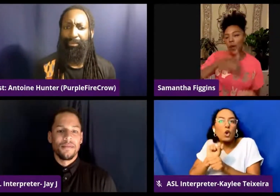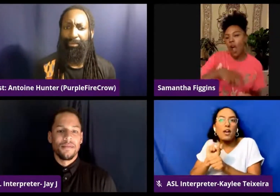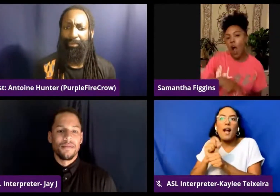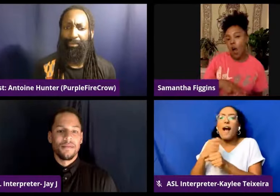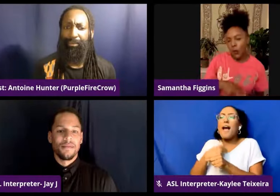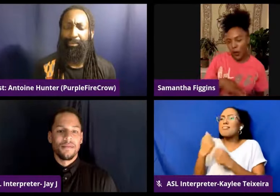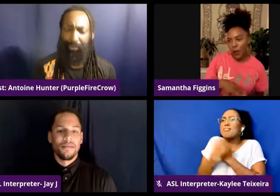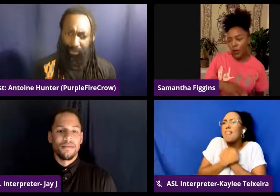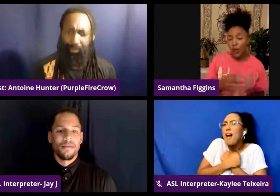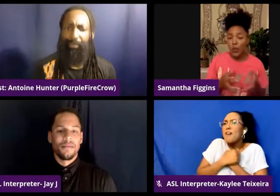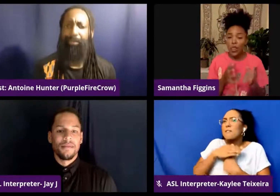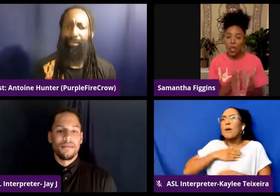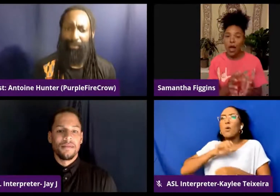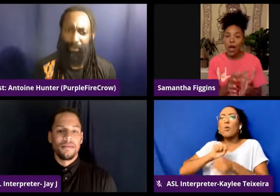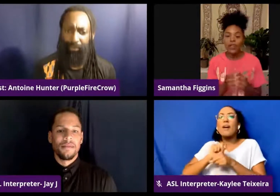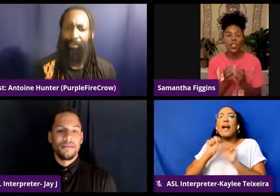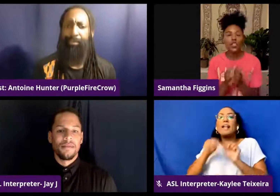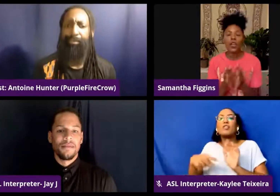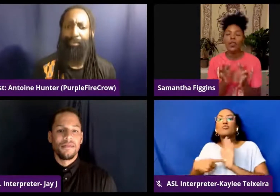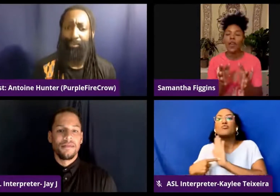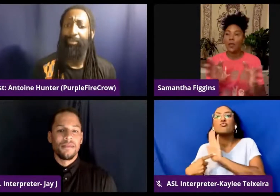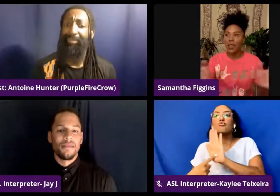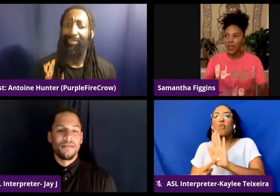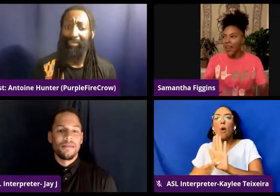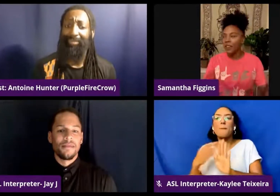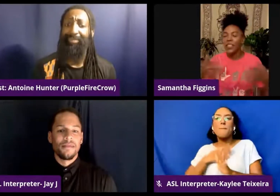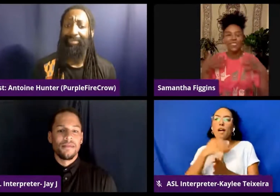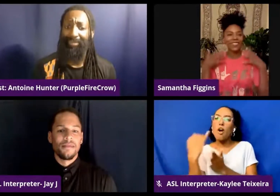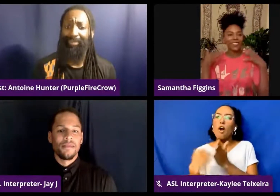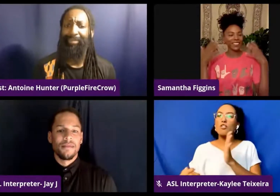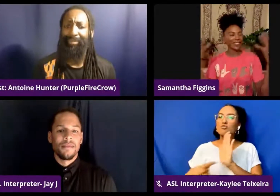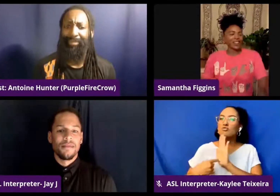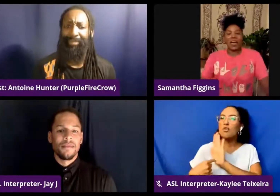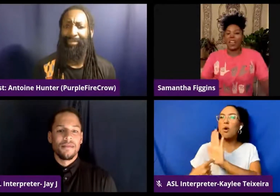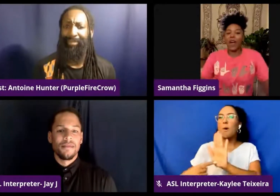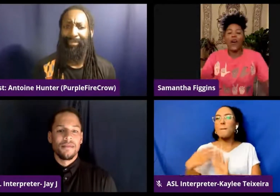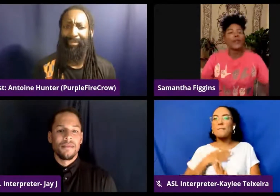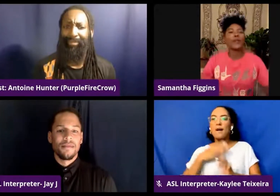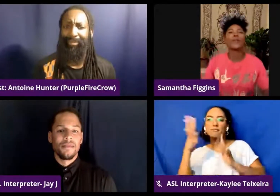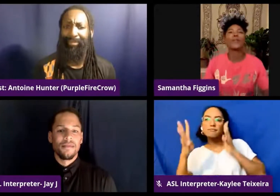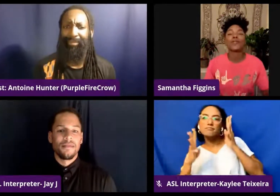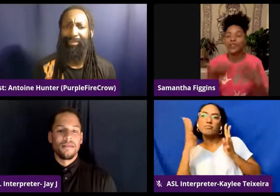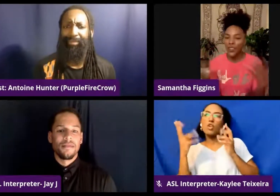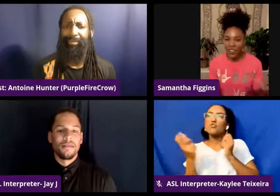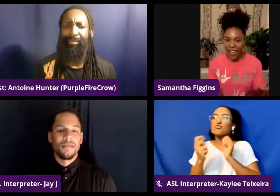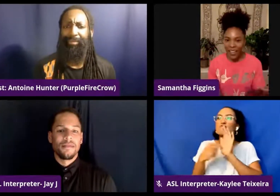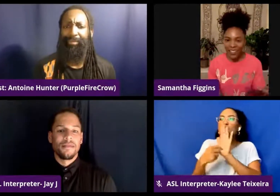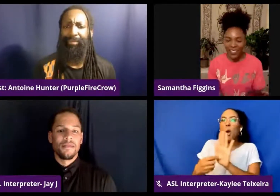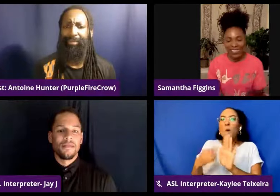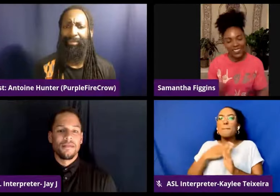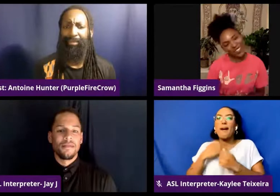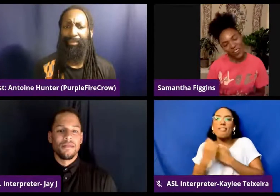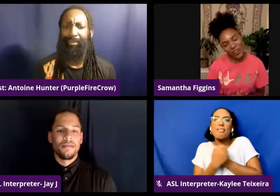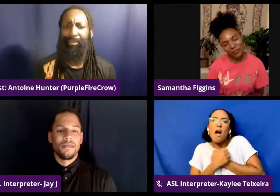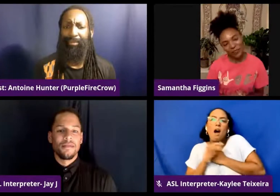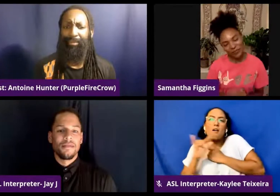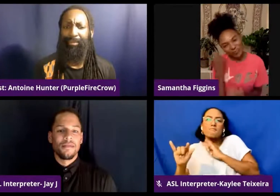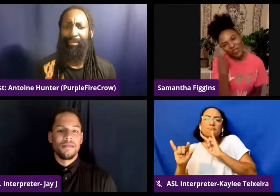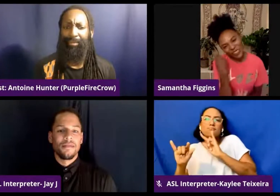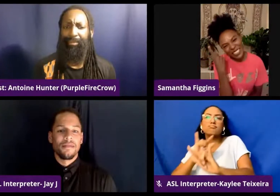that into my artwork with love and share that with love and allow other people to feel that.